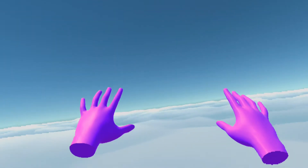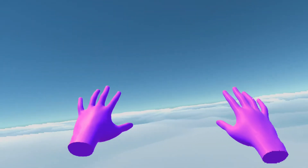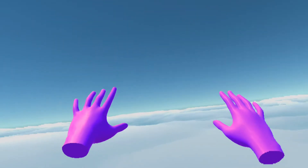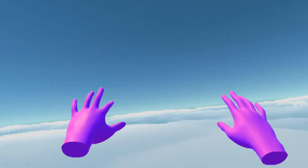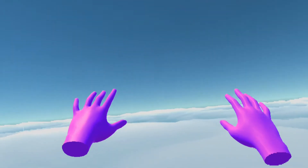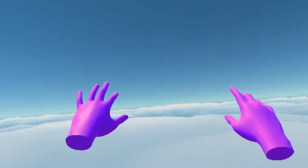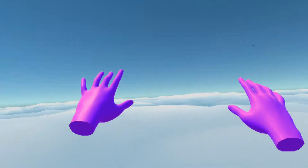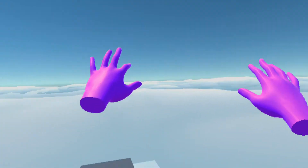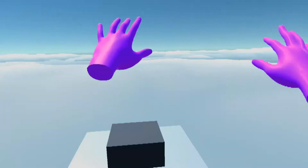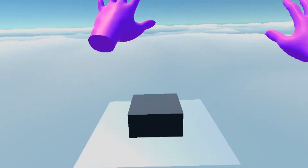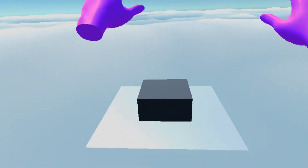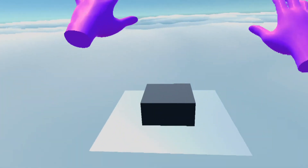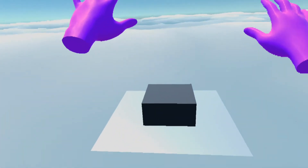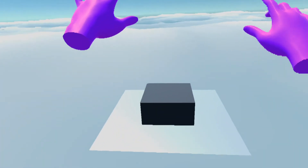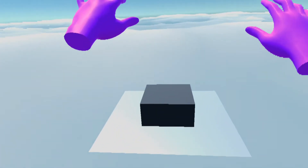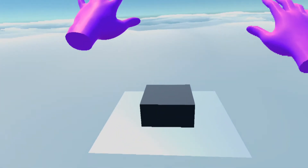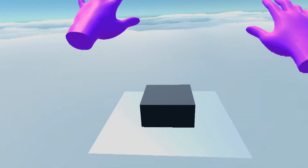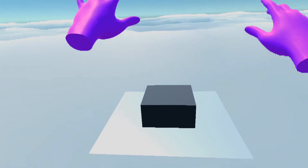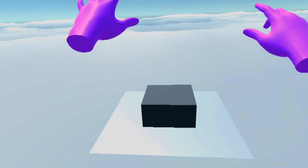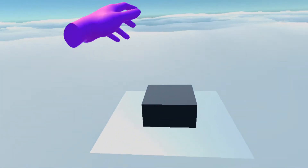to SideQuest and install the latest ASL Fingerspeller.